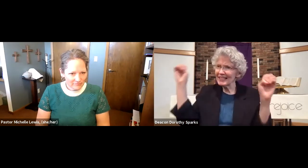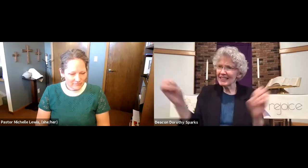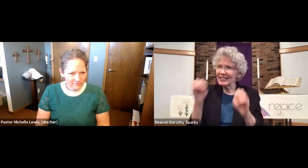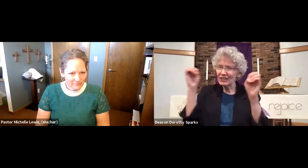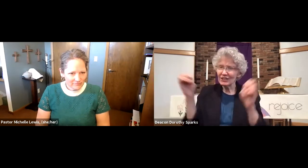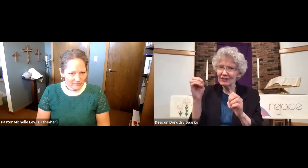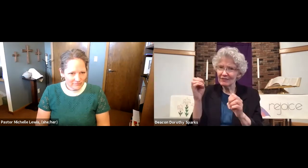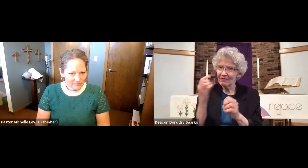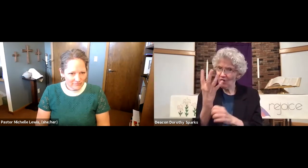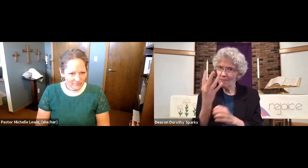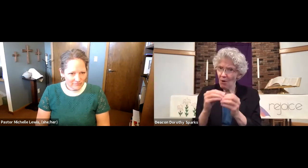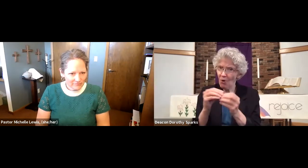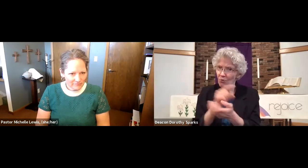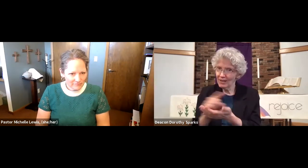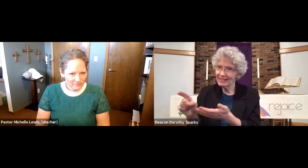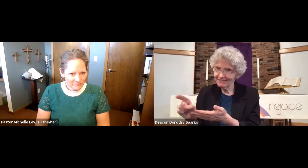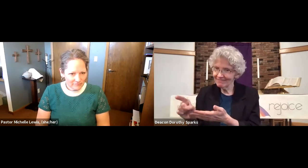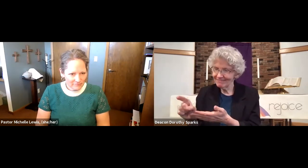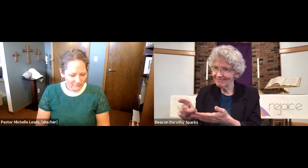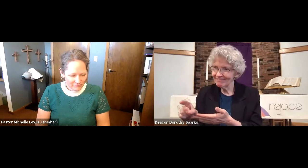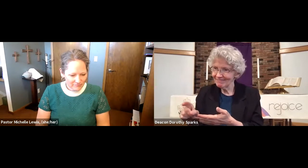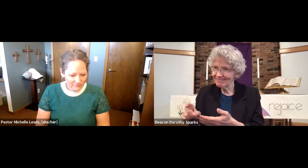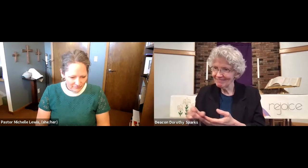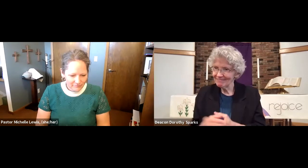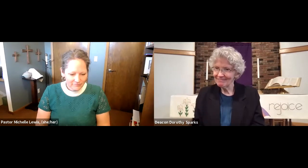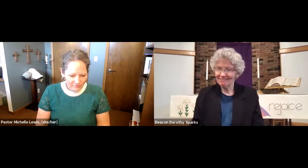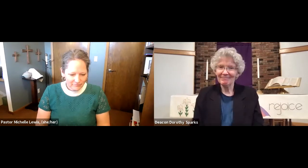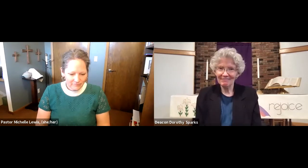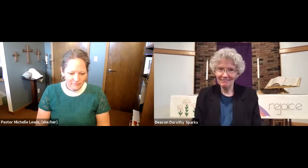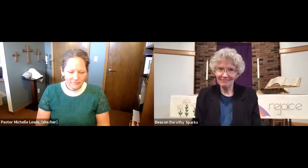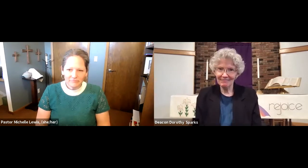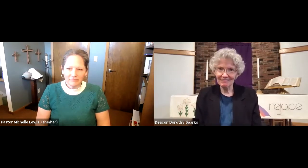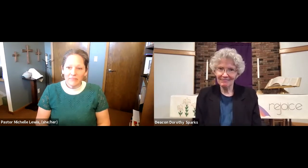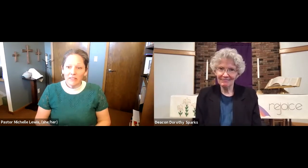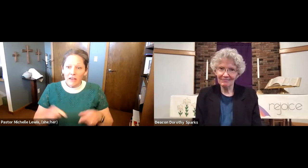We're going to continue celebrating Easter for four more weeks.